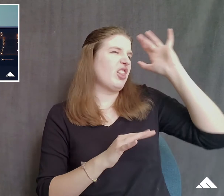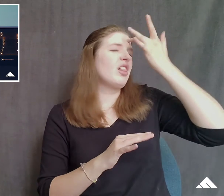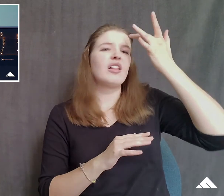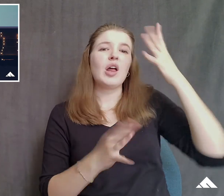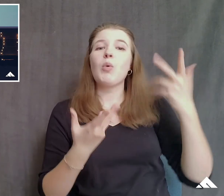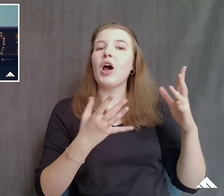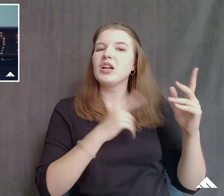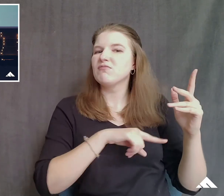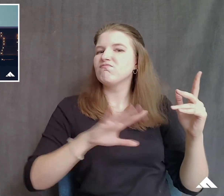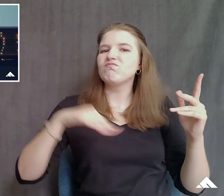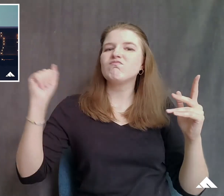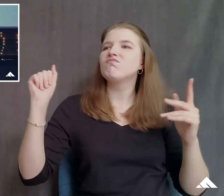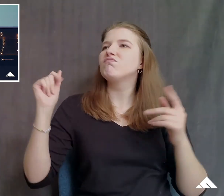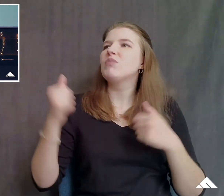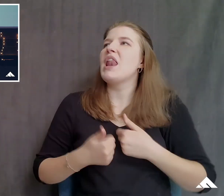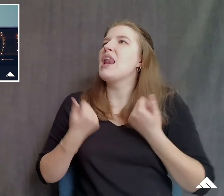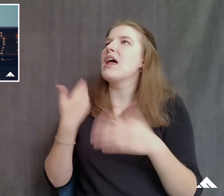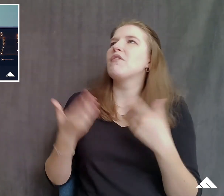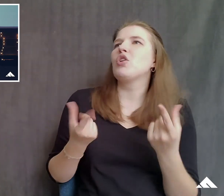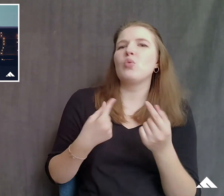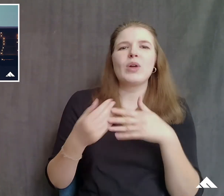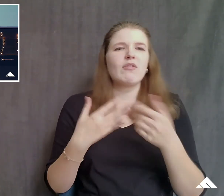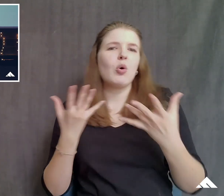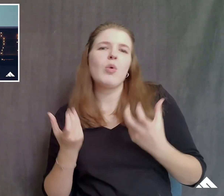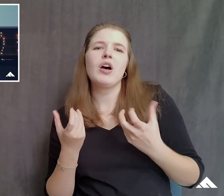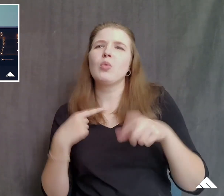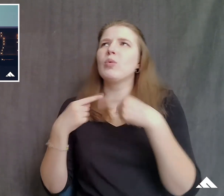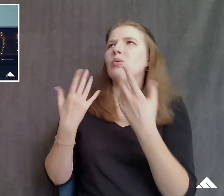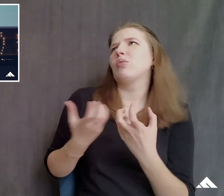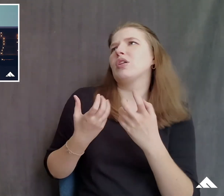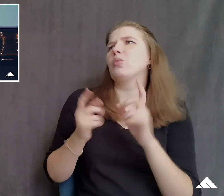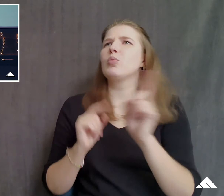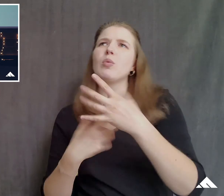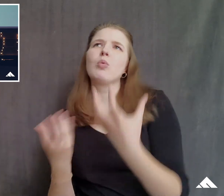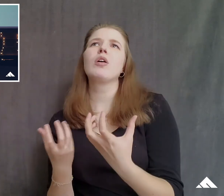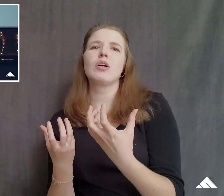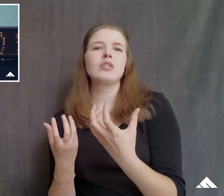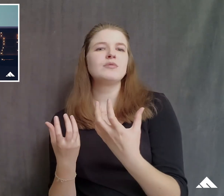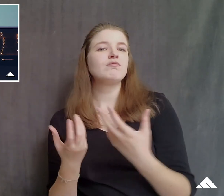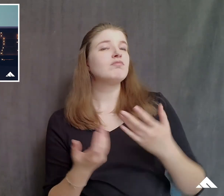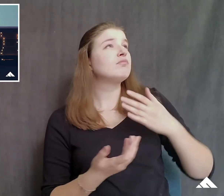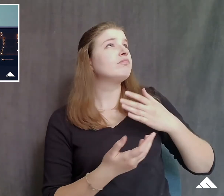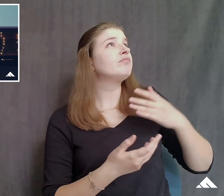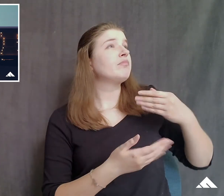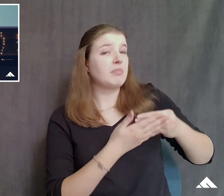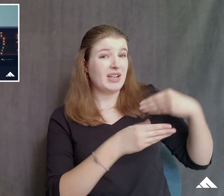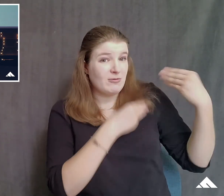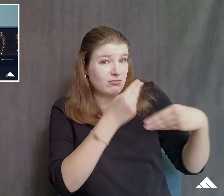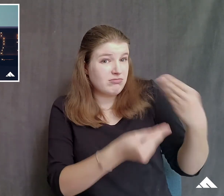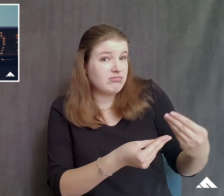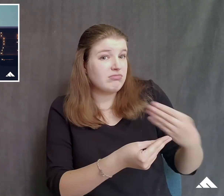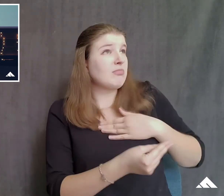I want to go live and do what I want to do, when I want to do it, where I want to do it. And so I want you to give me my half of the